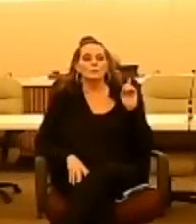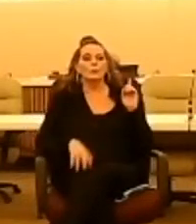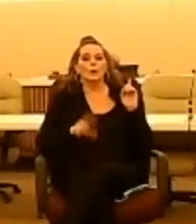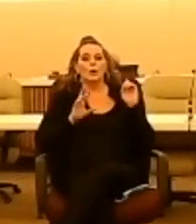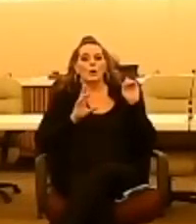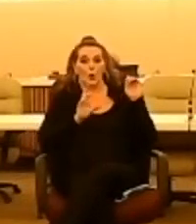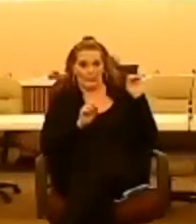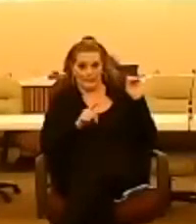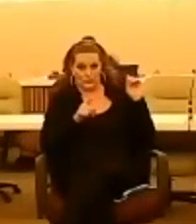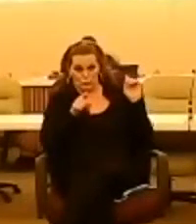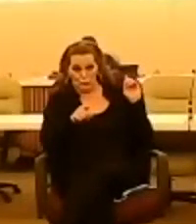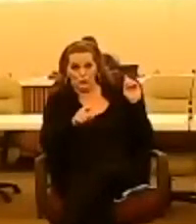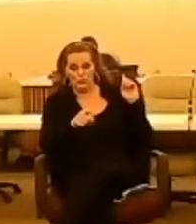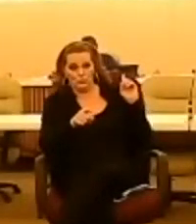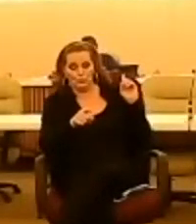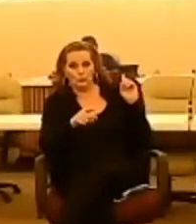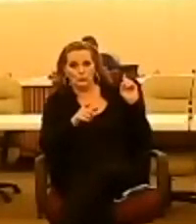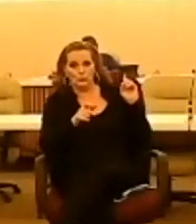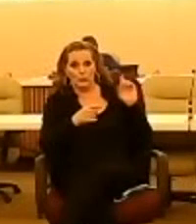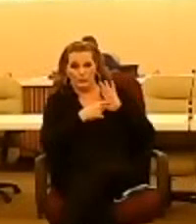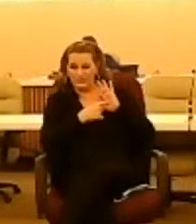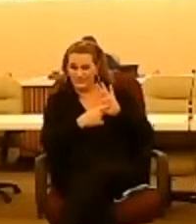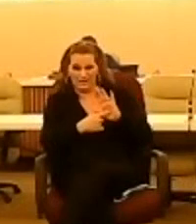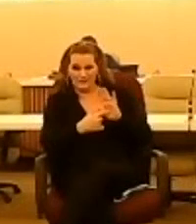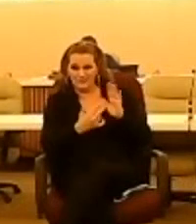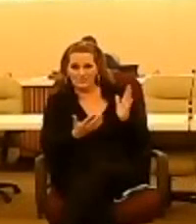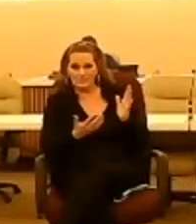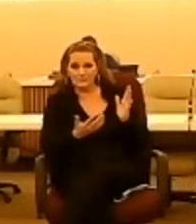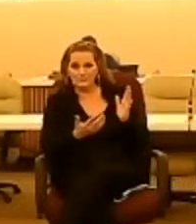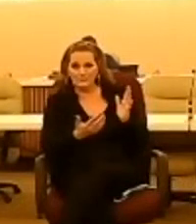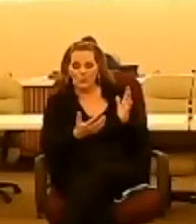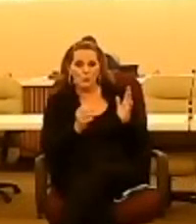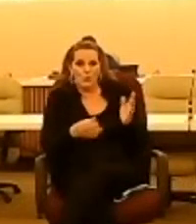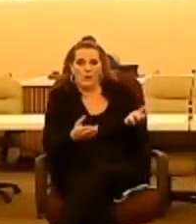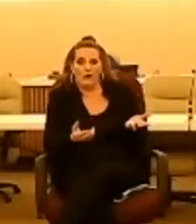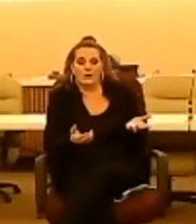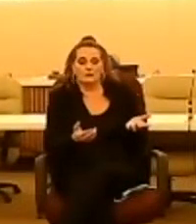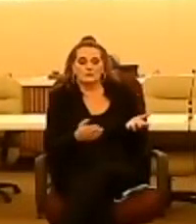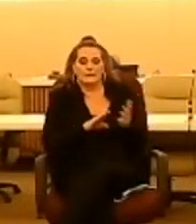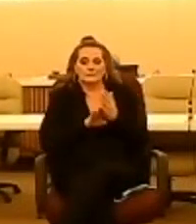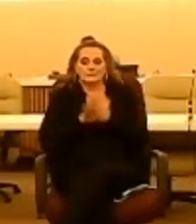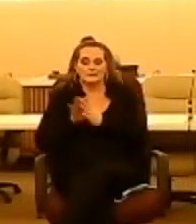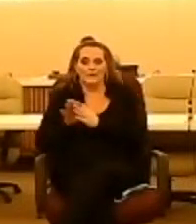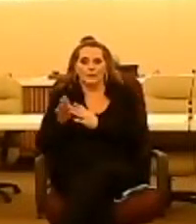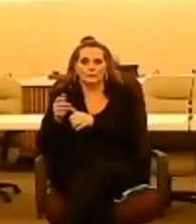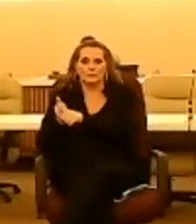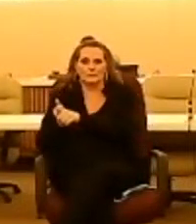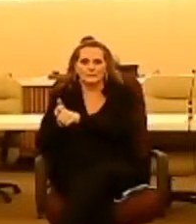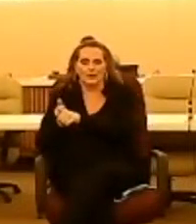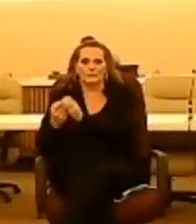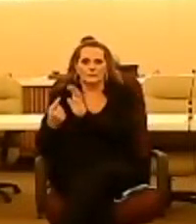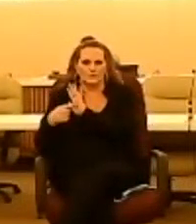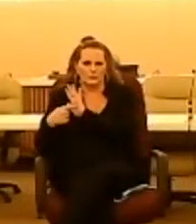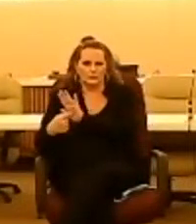to present? Or is the developer presenting?